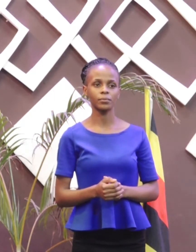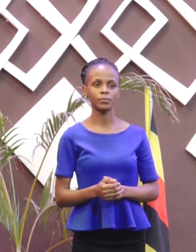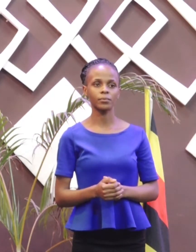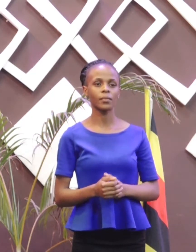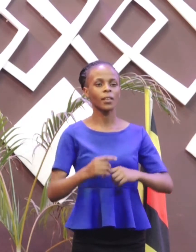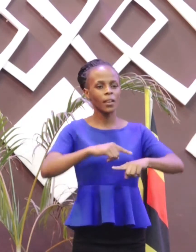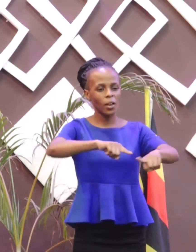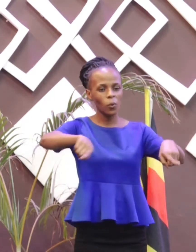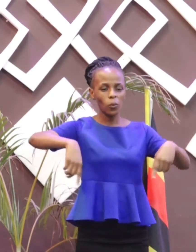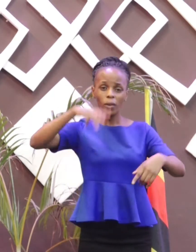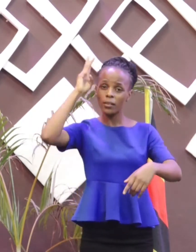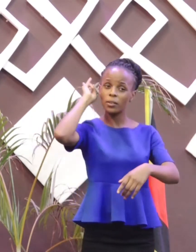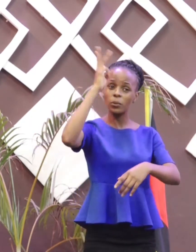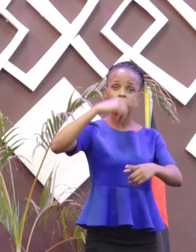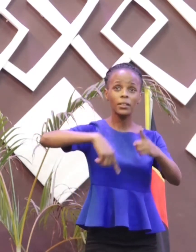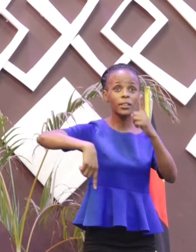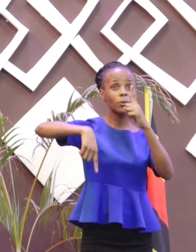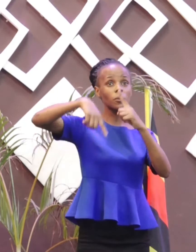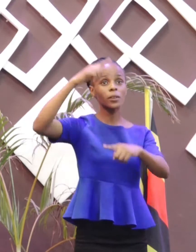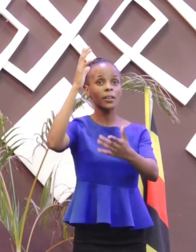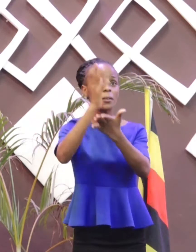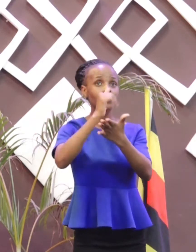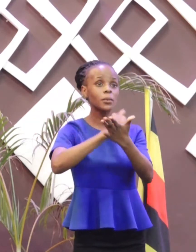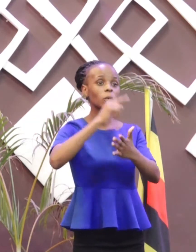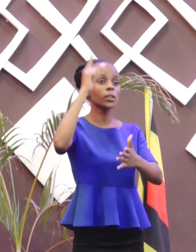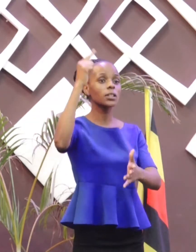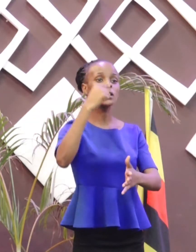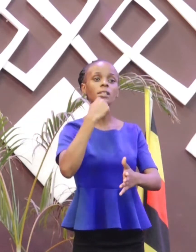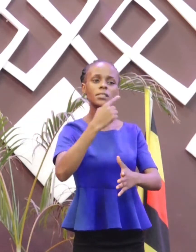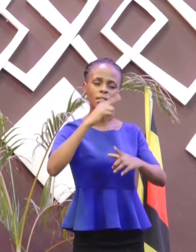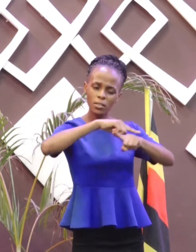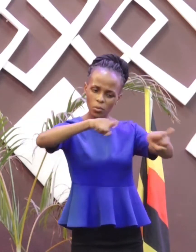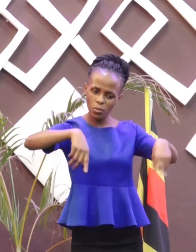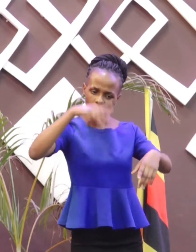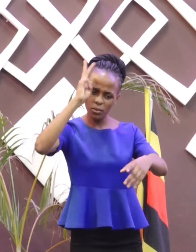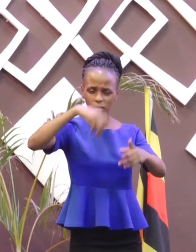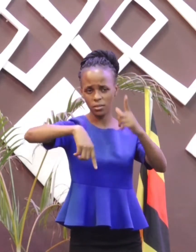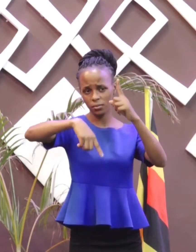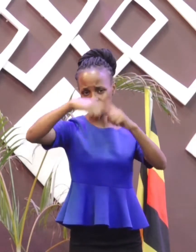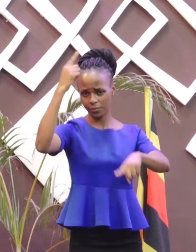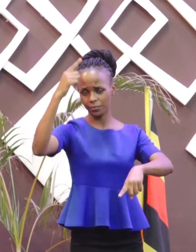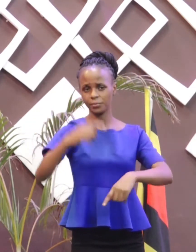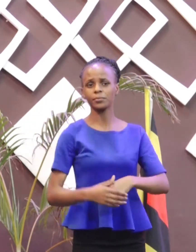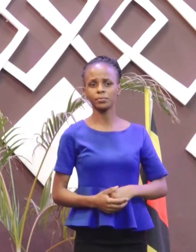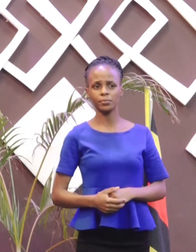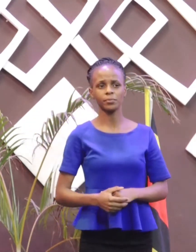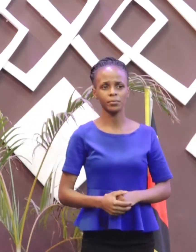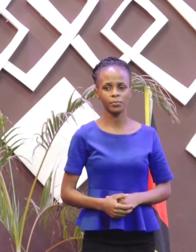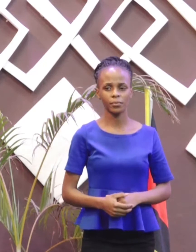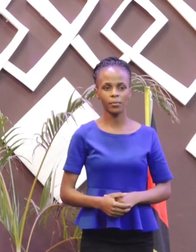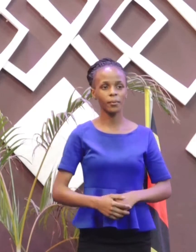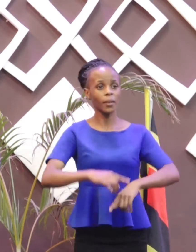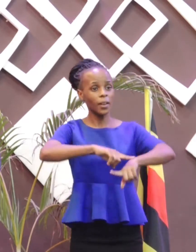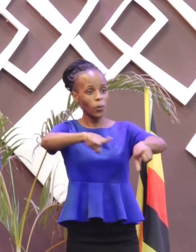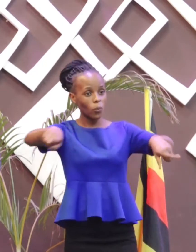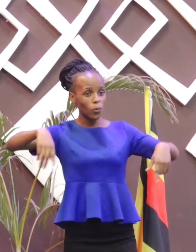We will win because he said we will win. Era tujja kuwangula kubanga agambye tujja kuwangula. We